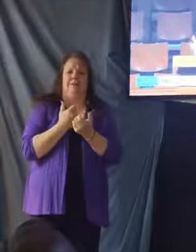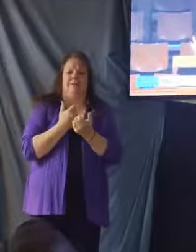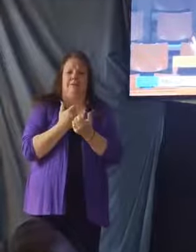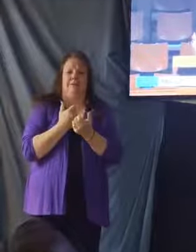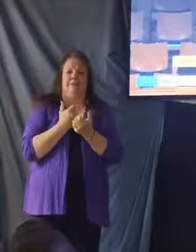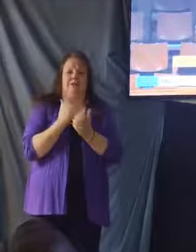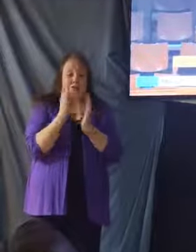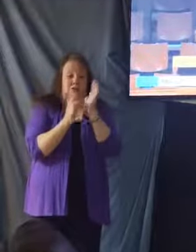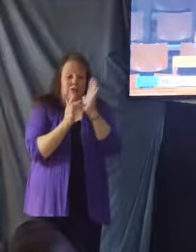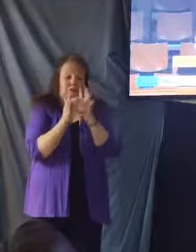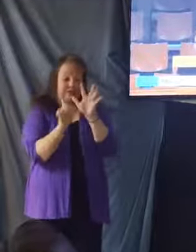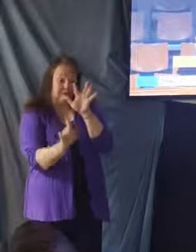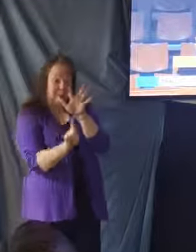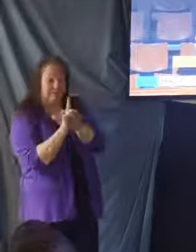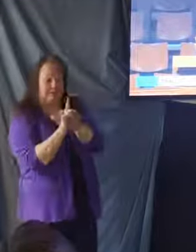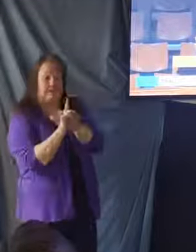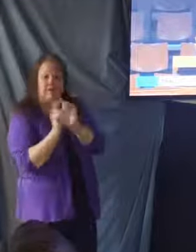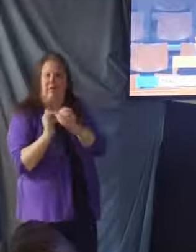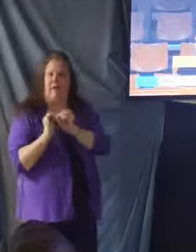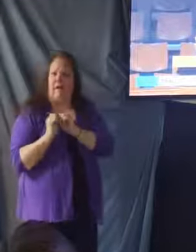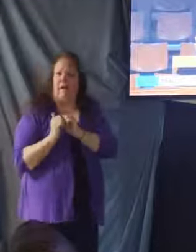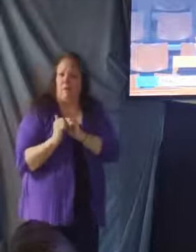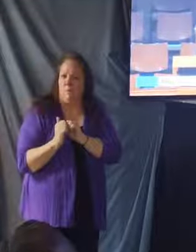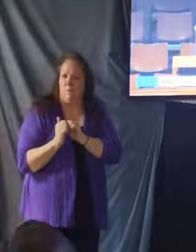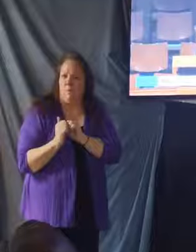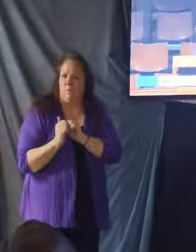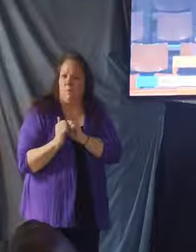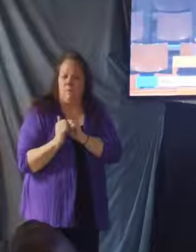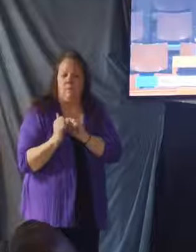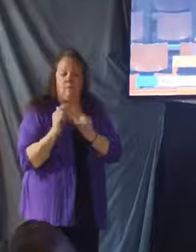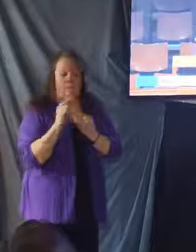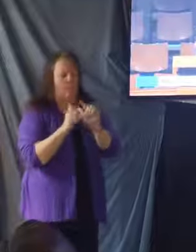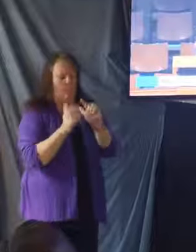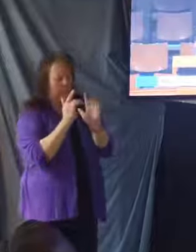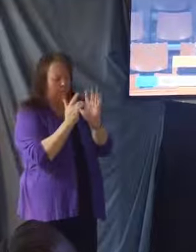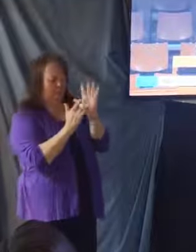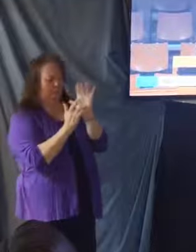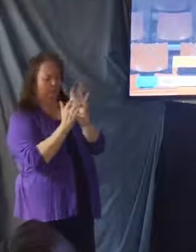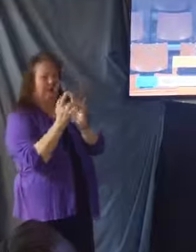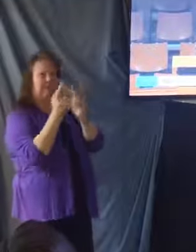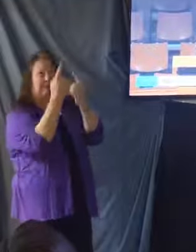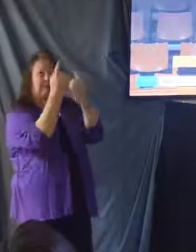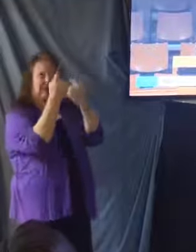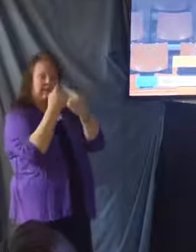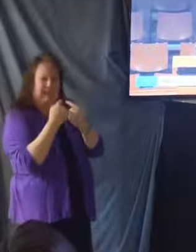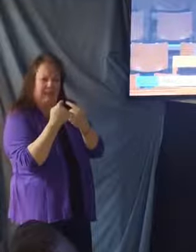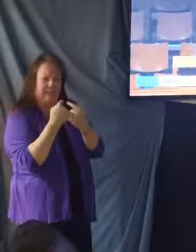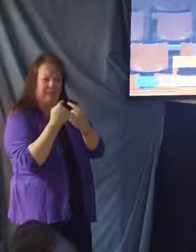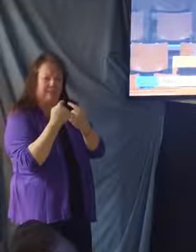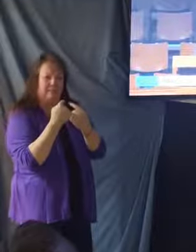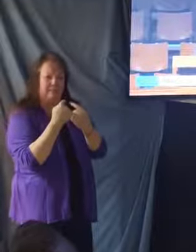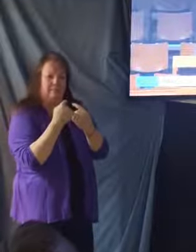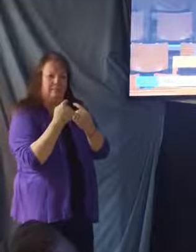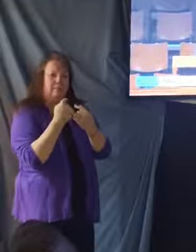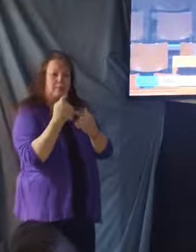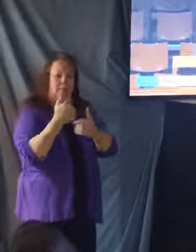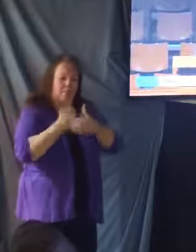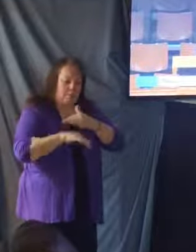It appeared. How did it appear? When Christ Jesus came to this earth, was born into the human